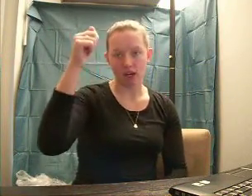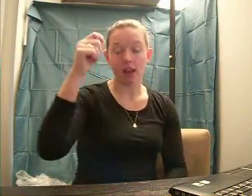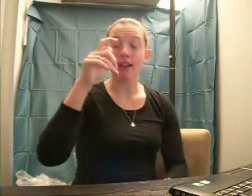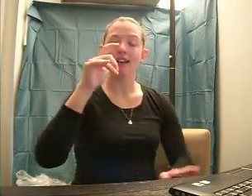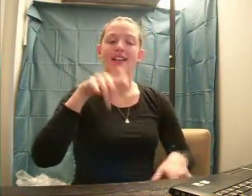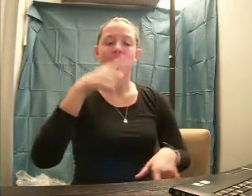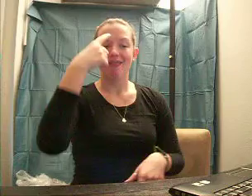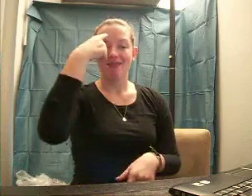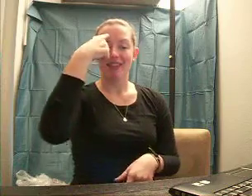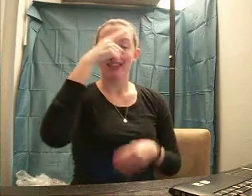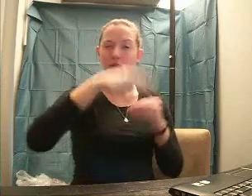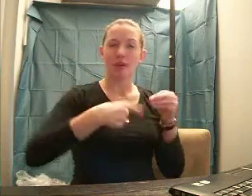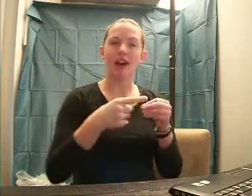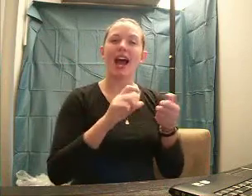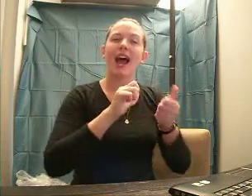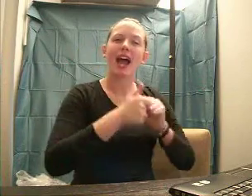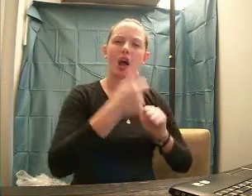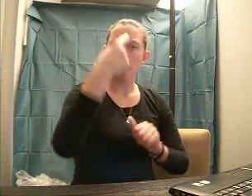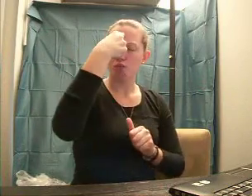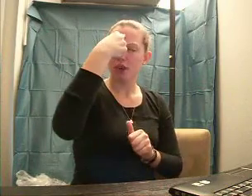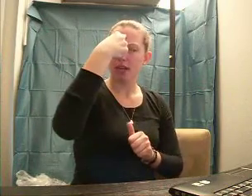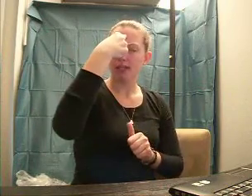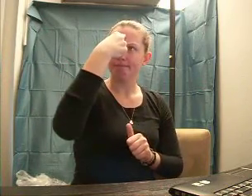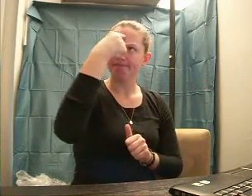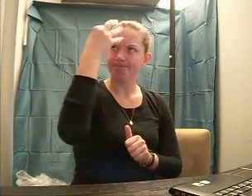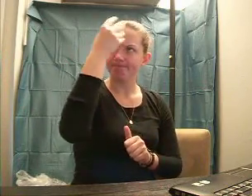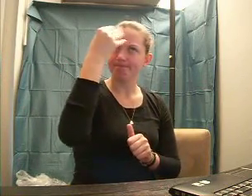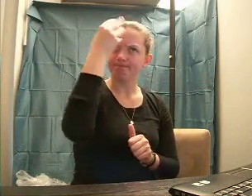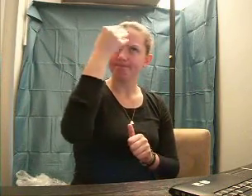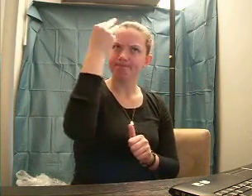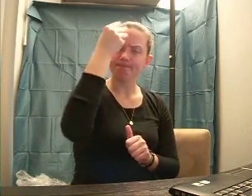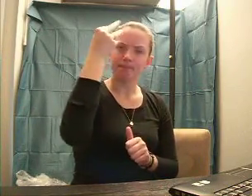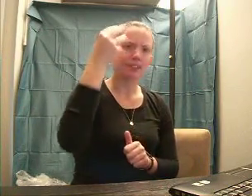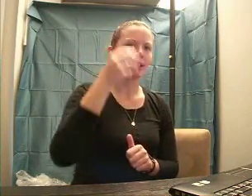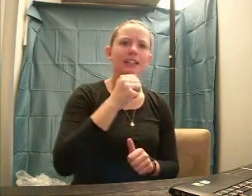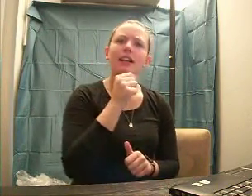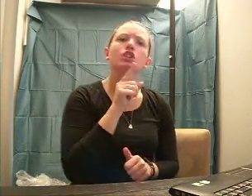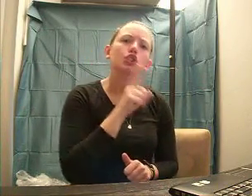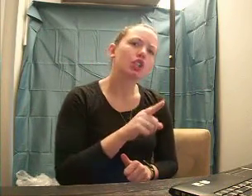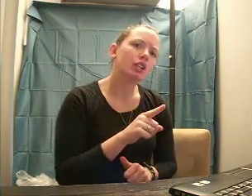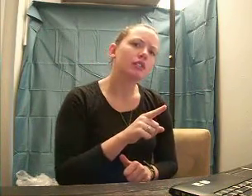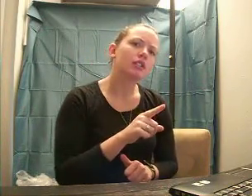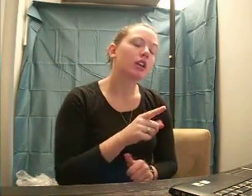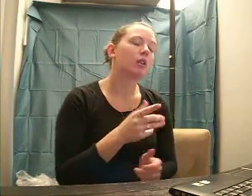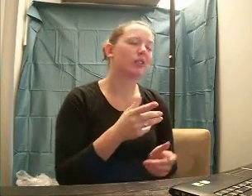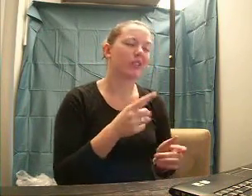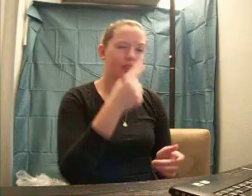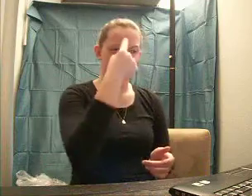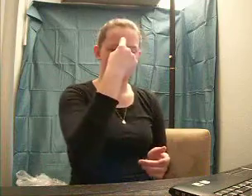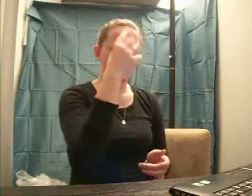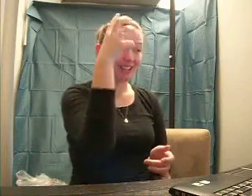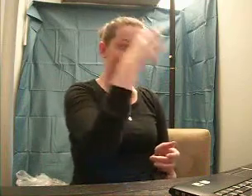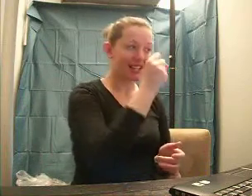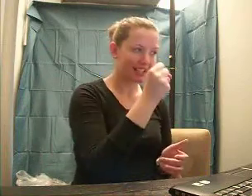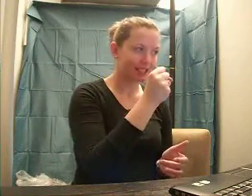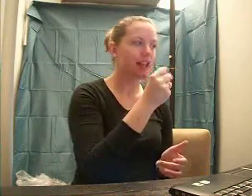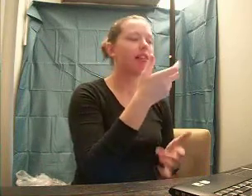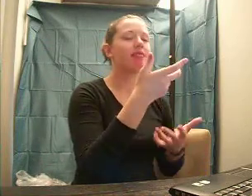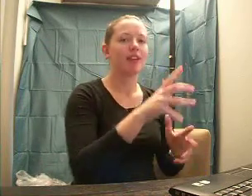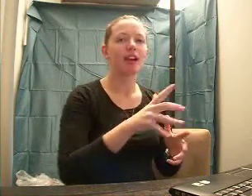the brain deals with uncertainty. And the fundamental idea is you want to make inferences and then take actions. So let's think about the inference. You want